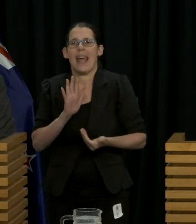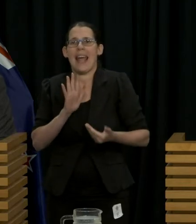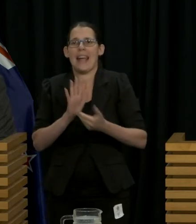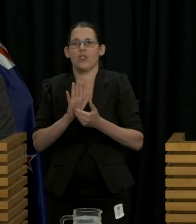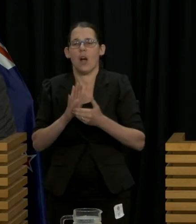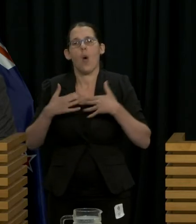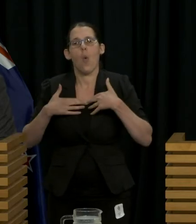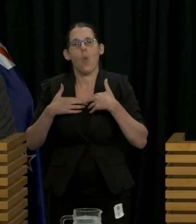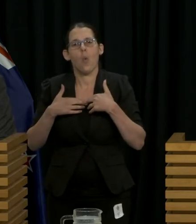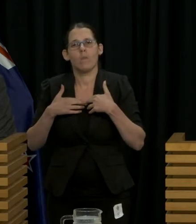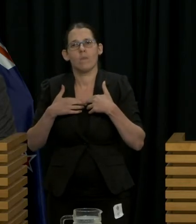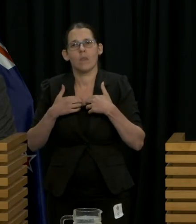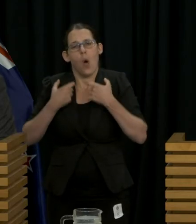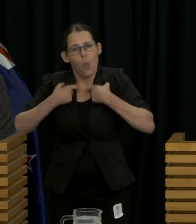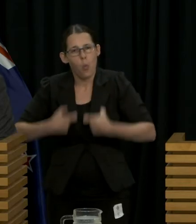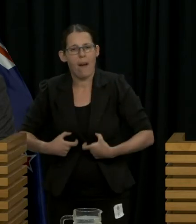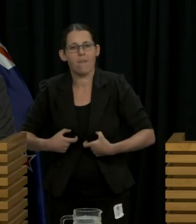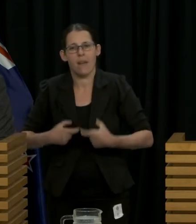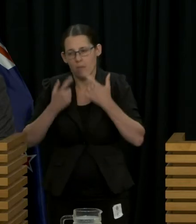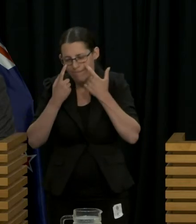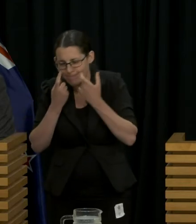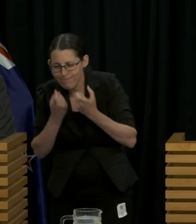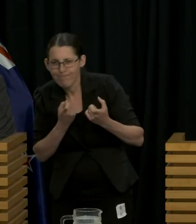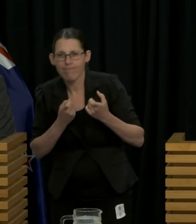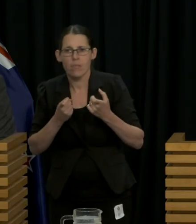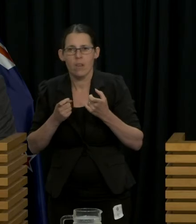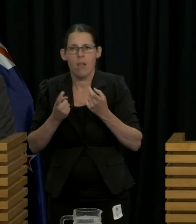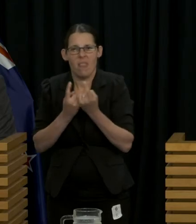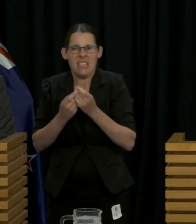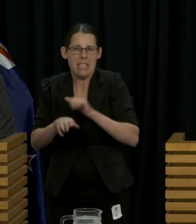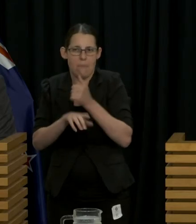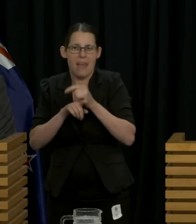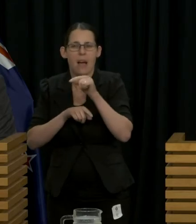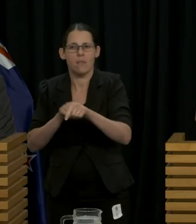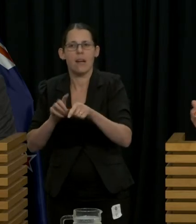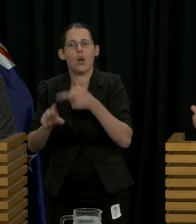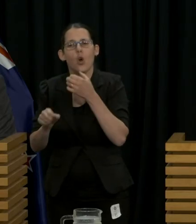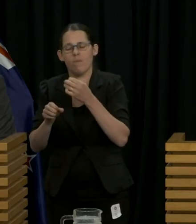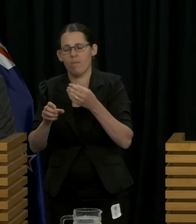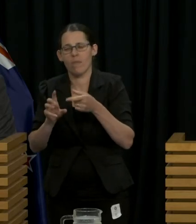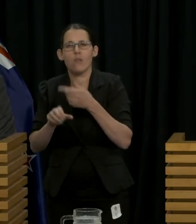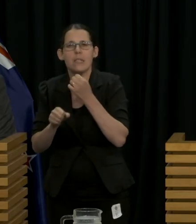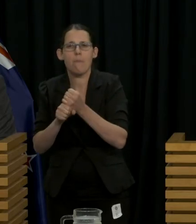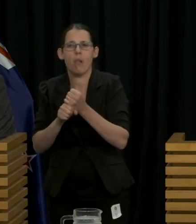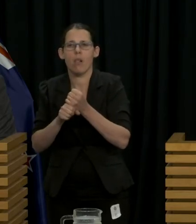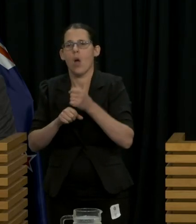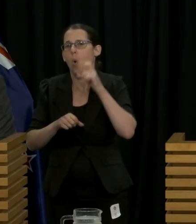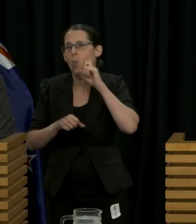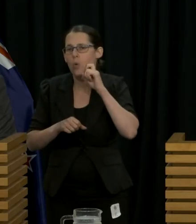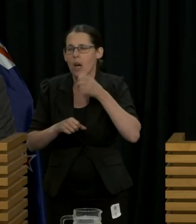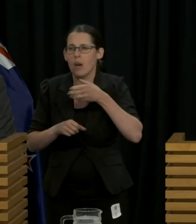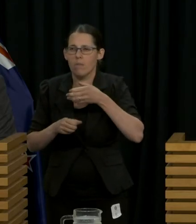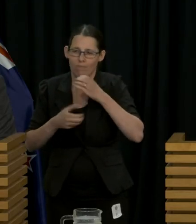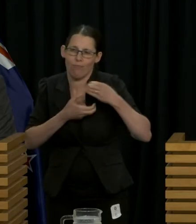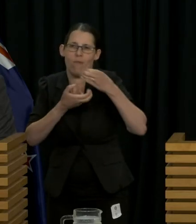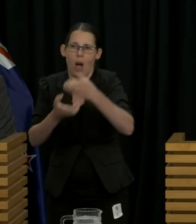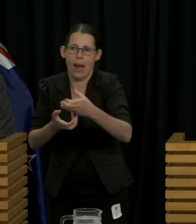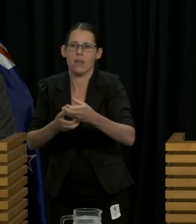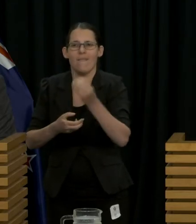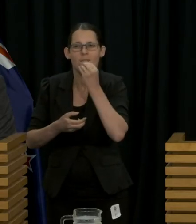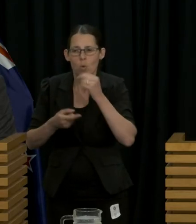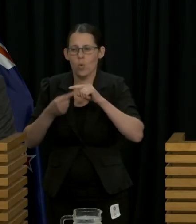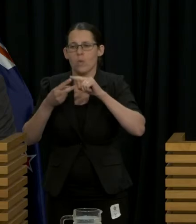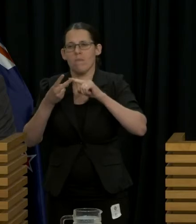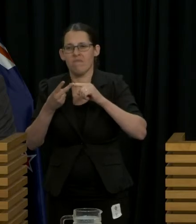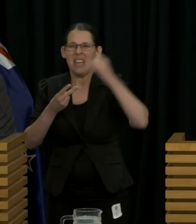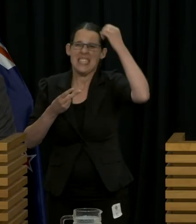those sites too, including food, water and sunscreen. Public health nurses are going down the queues to provide welfare checks and ensure that the